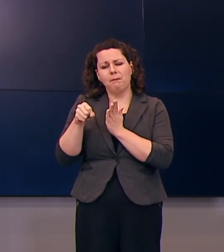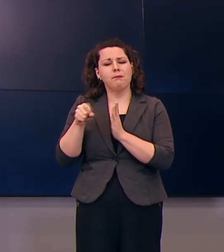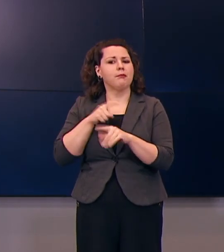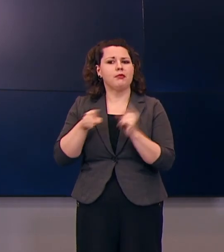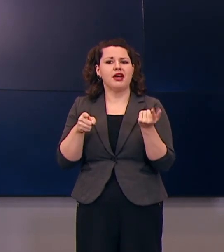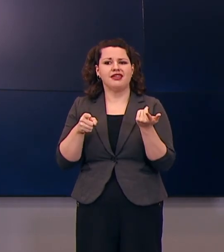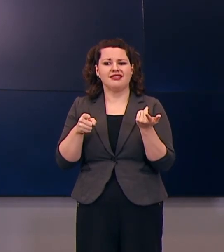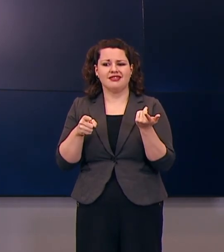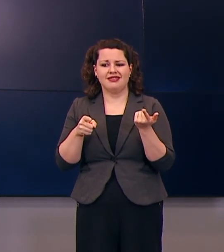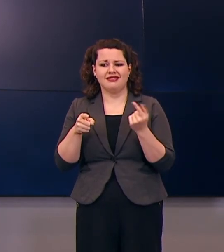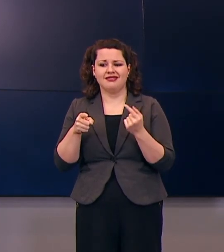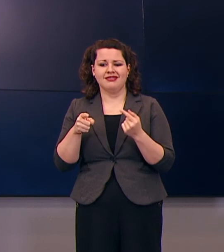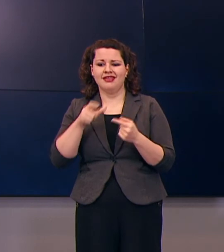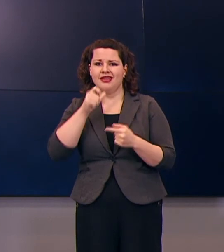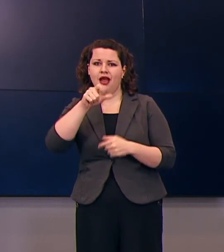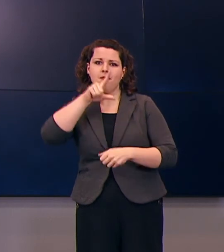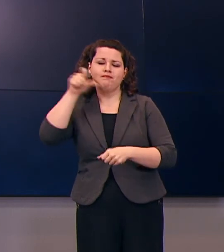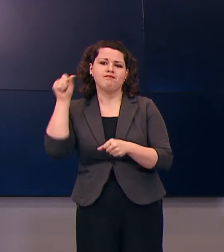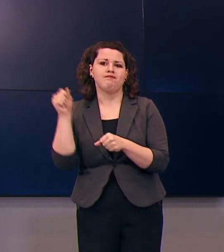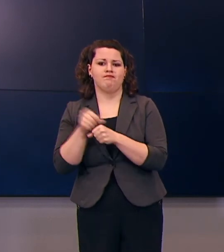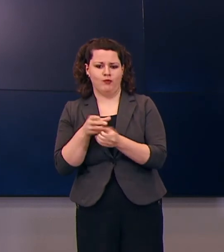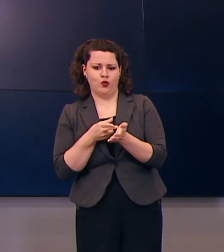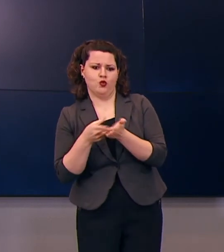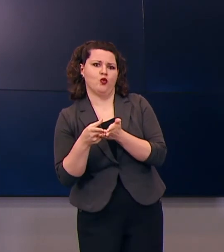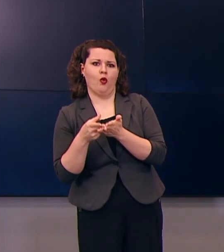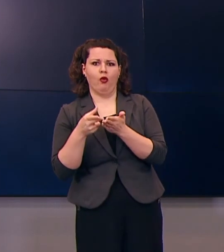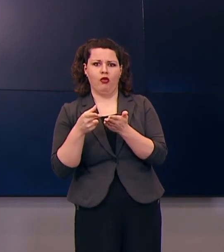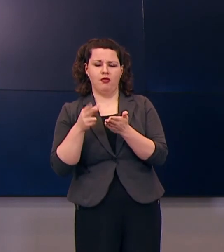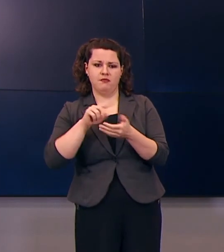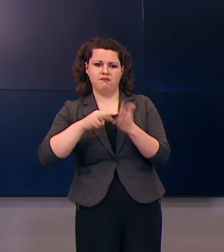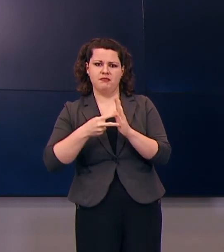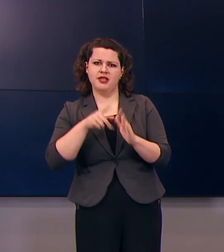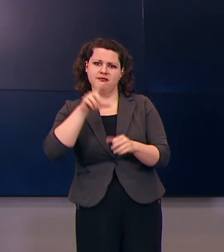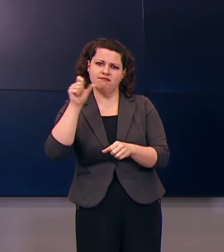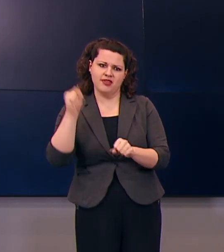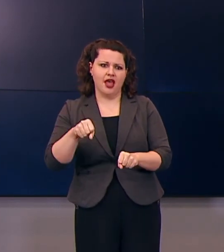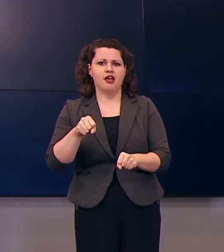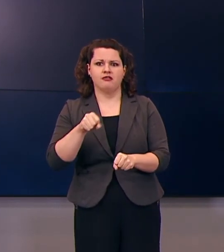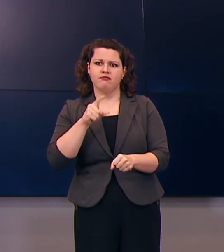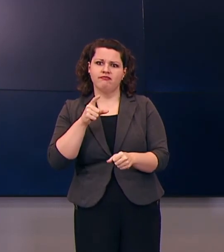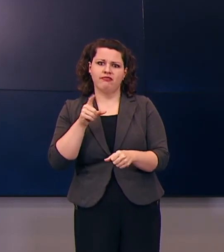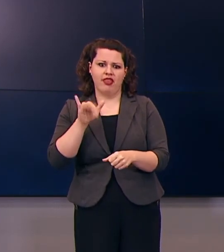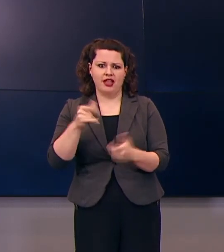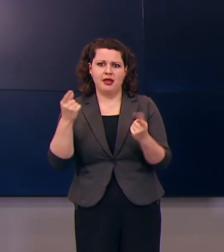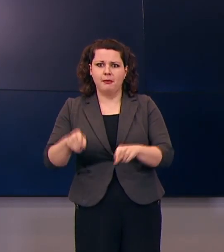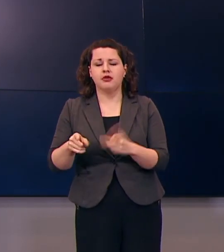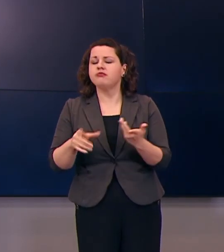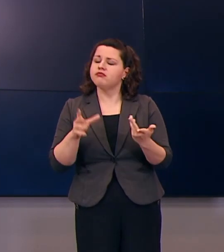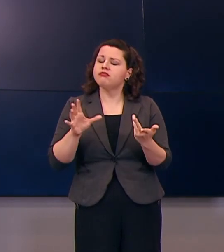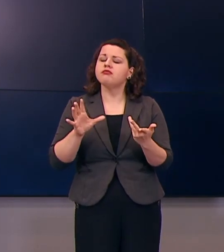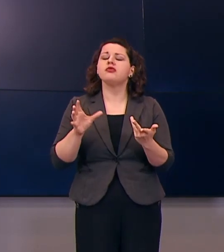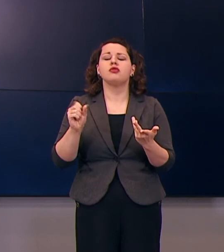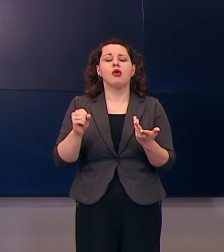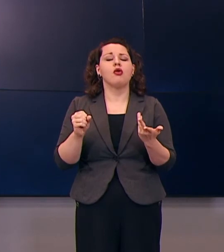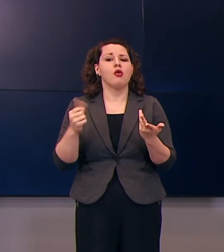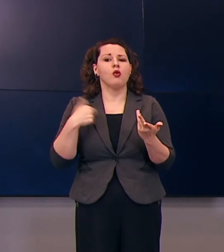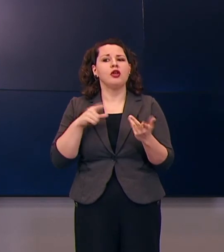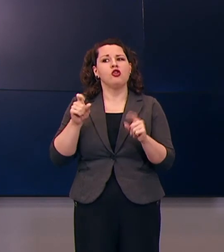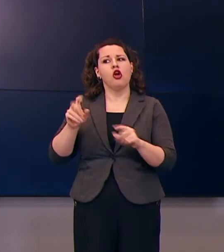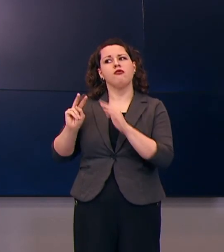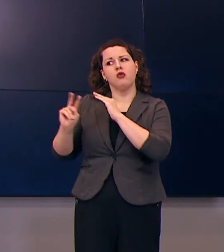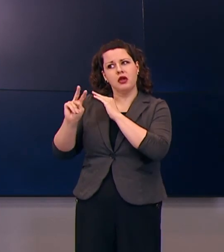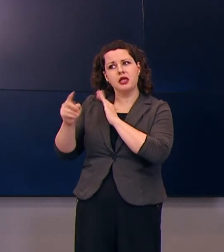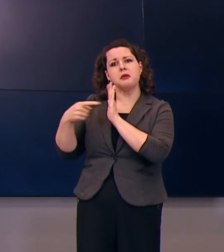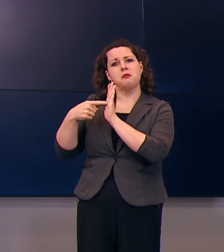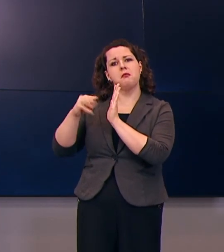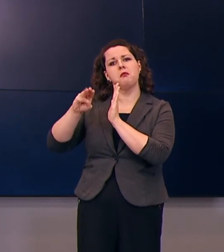be prescriptive in terms of the actions that we take. And so we're going to continue to look at modeling and look at forecasting because we understand